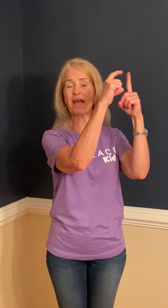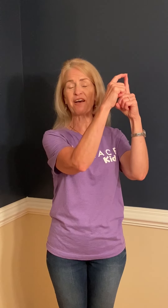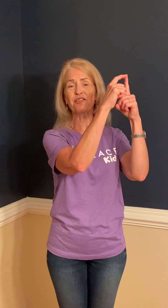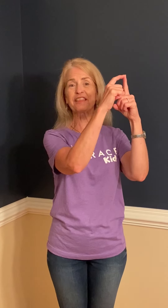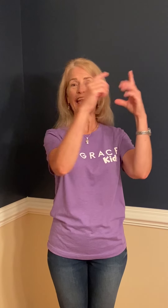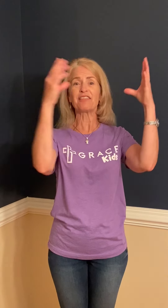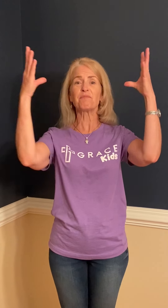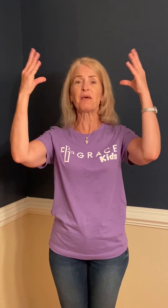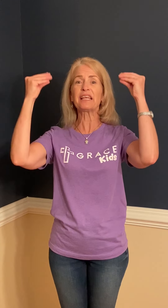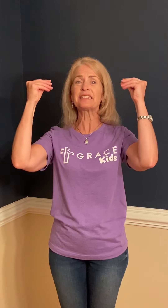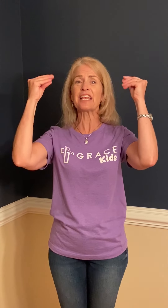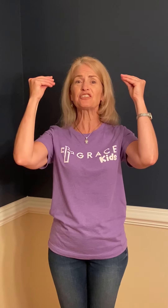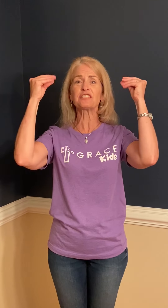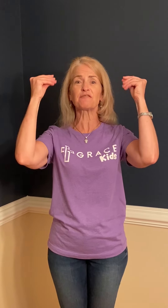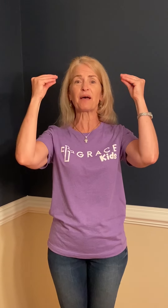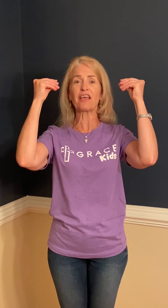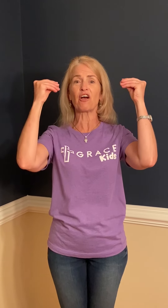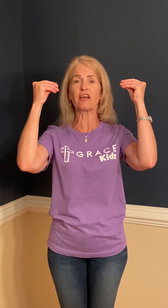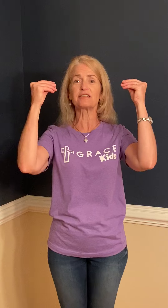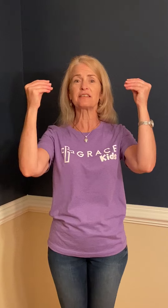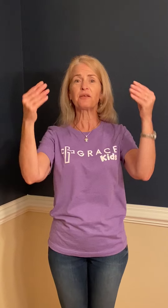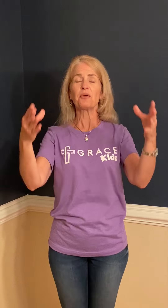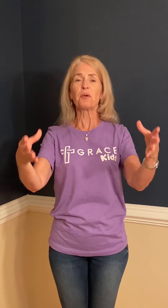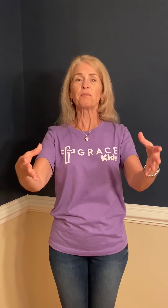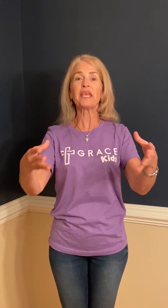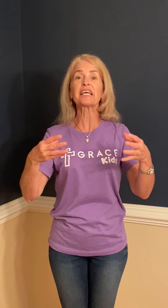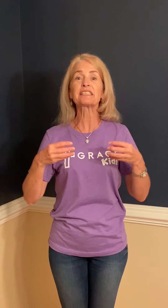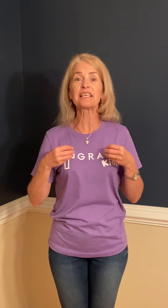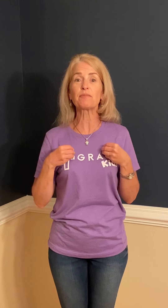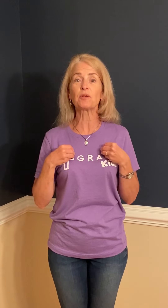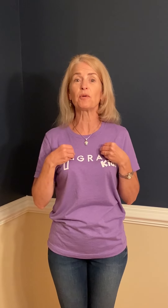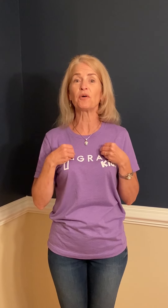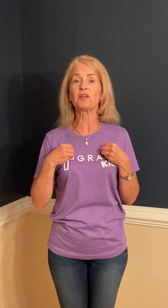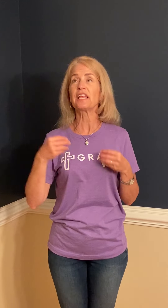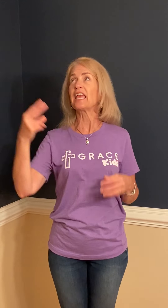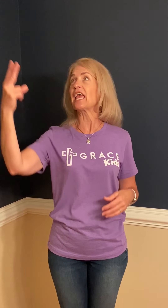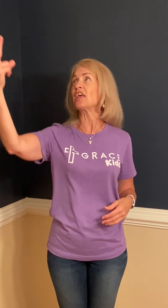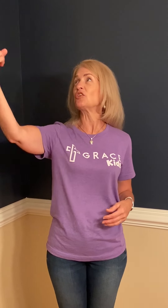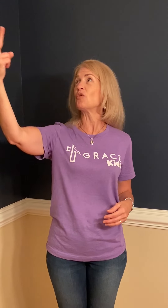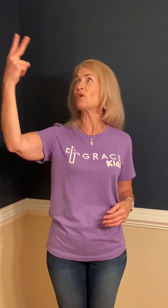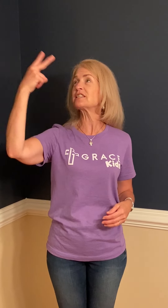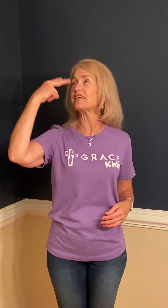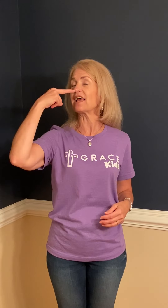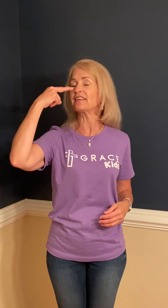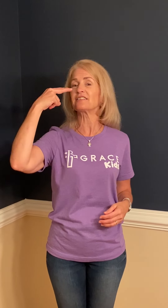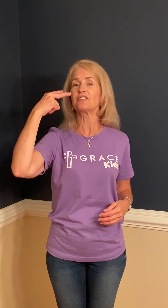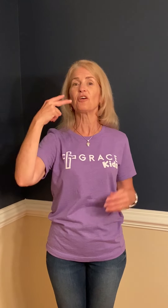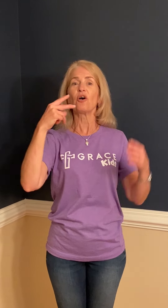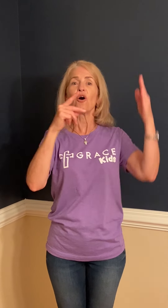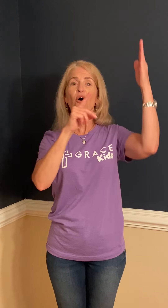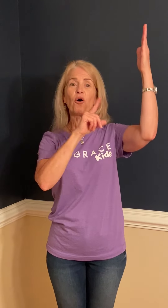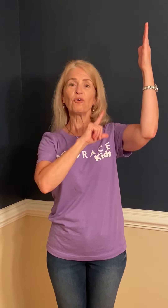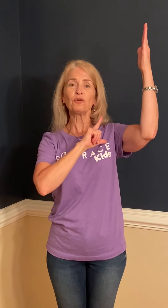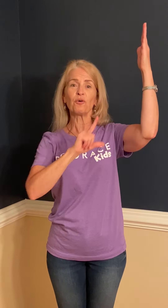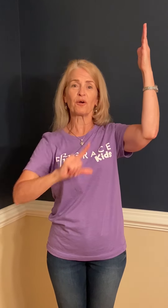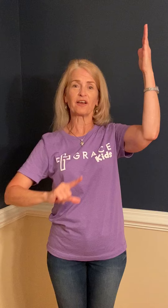mouth and the meditations of my heart be acceptable in your sight oh lord